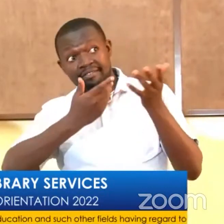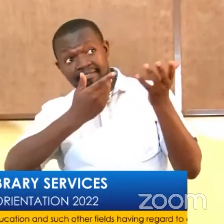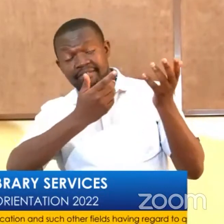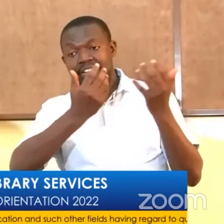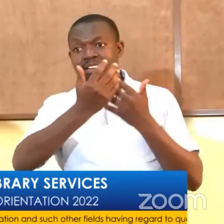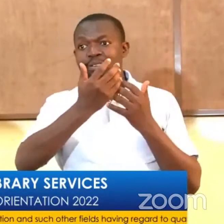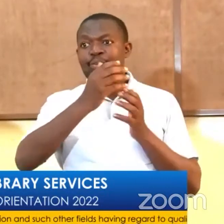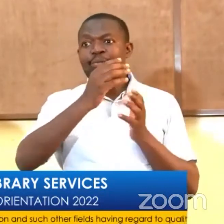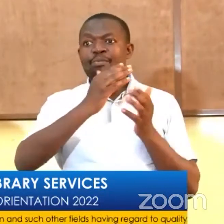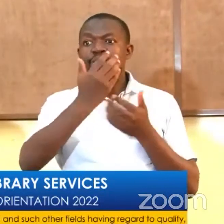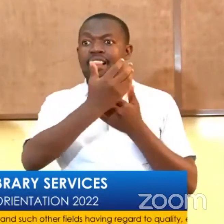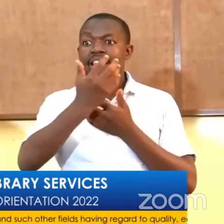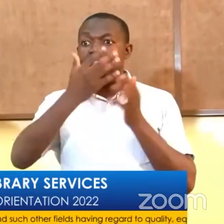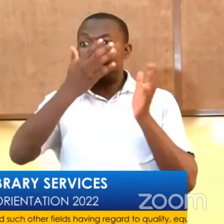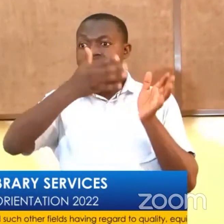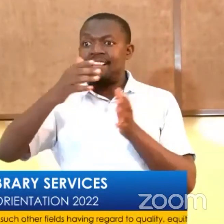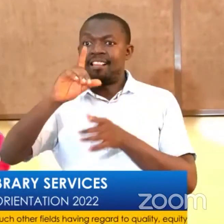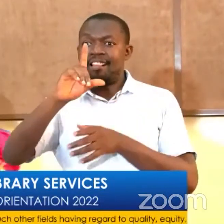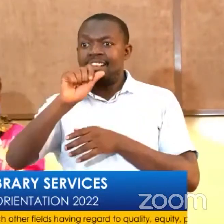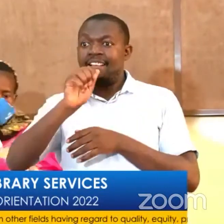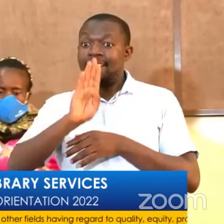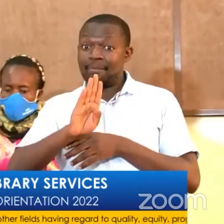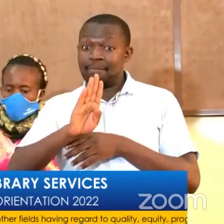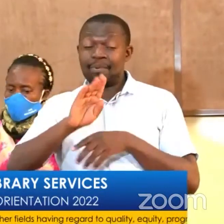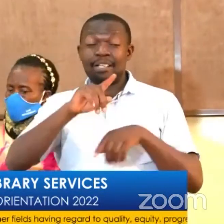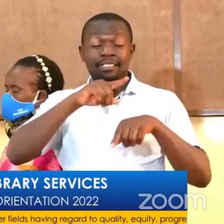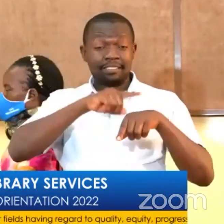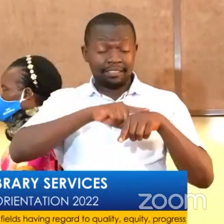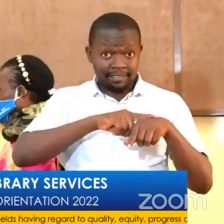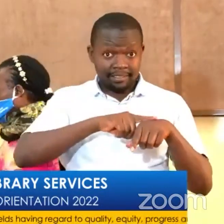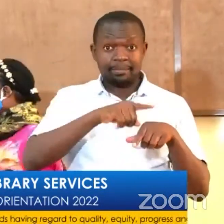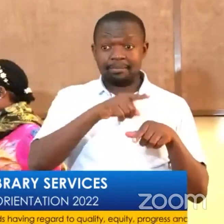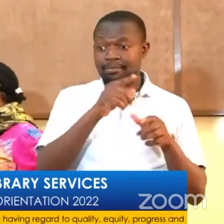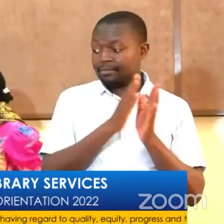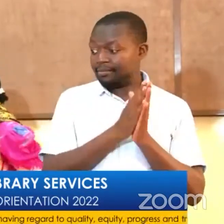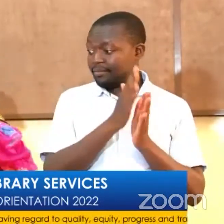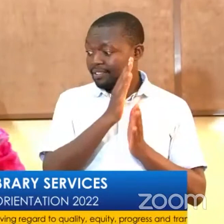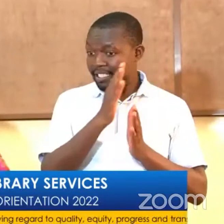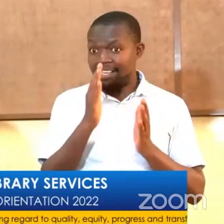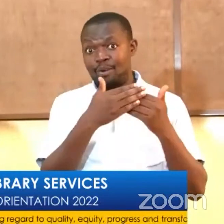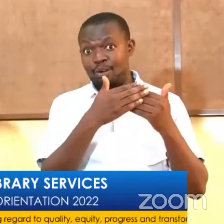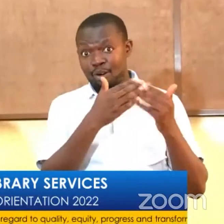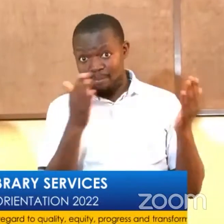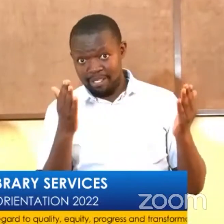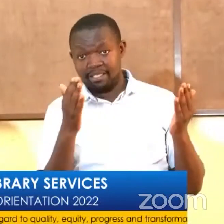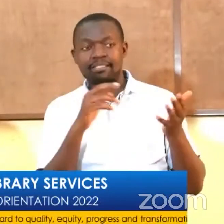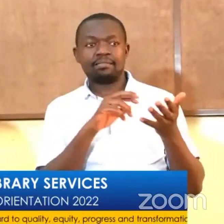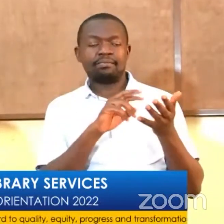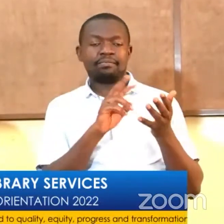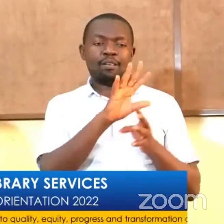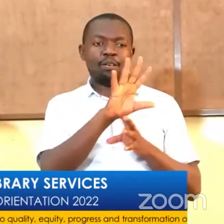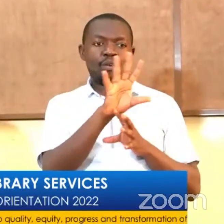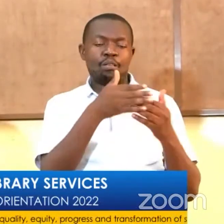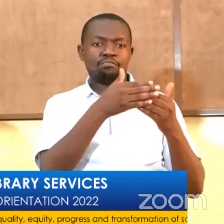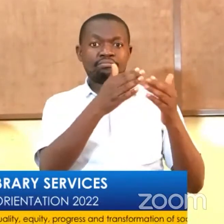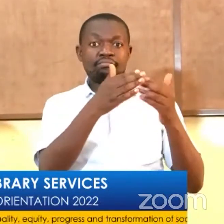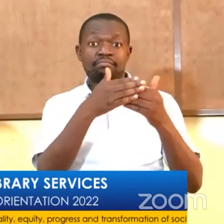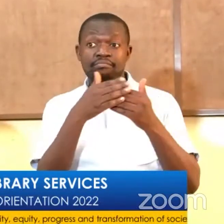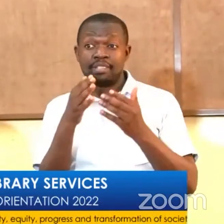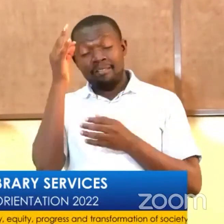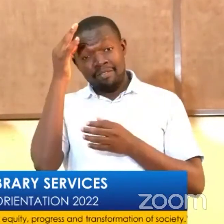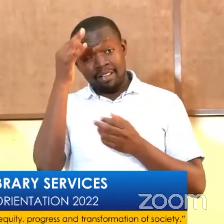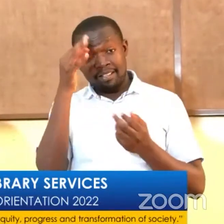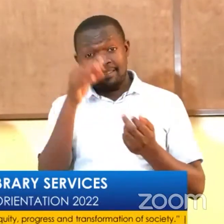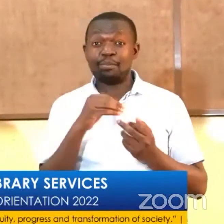and the computer lab, once the library is open, is also open. At the Faculty of Special